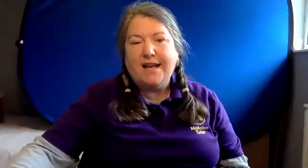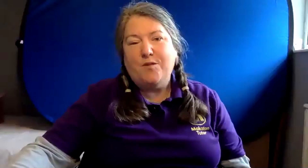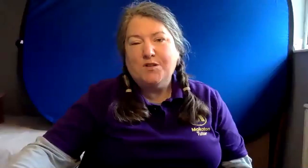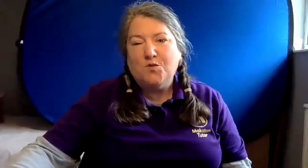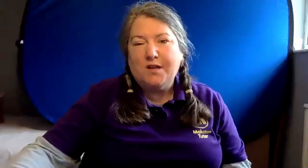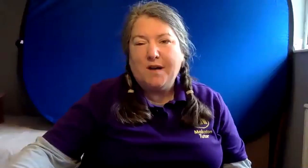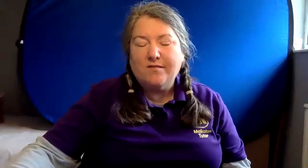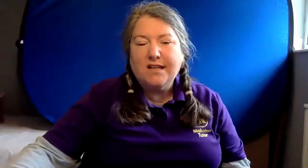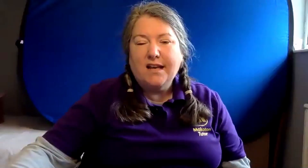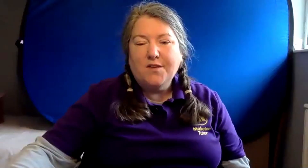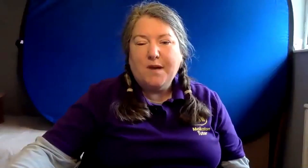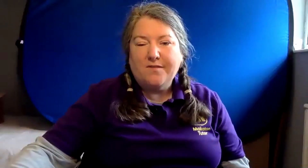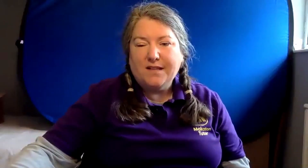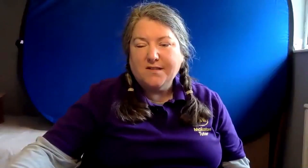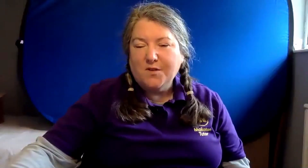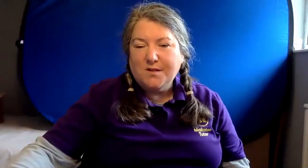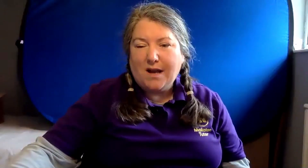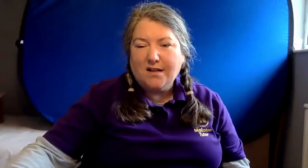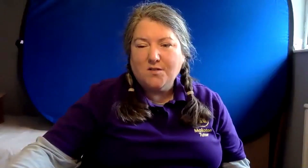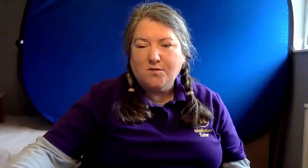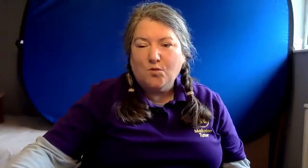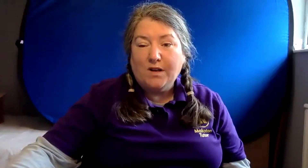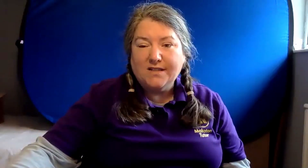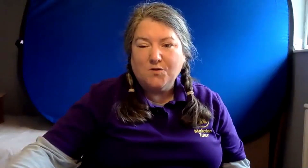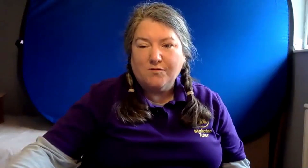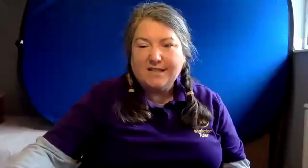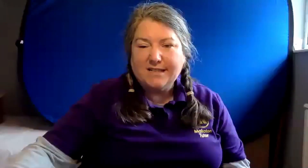we're talking about the benefits of using Makaton with stories.